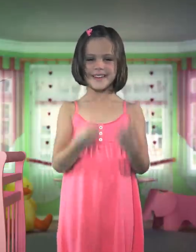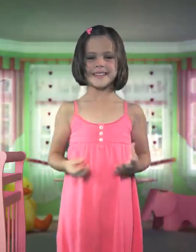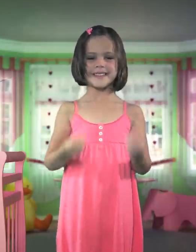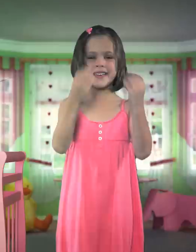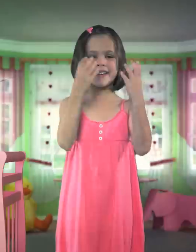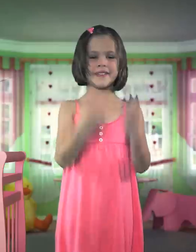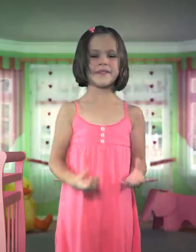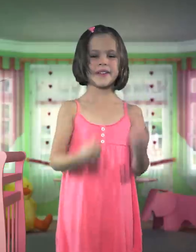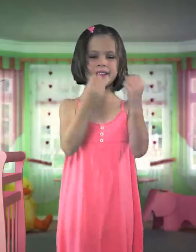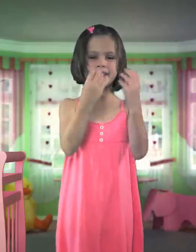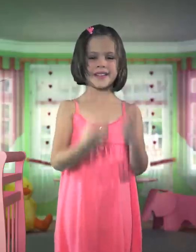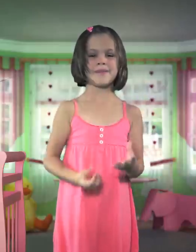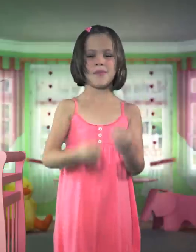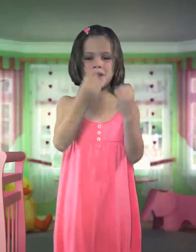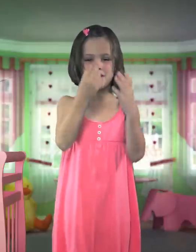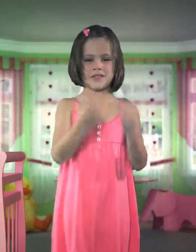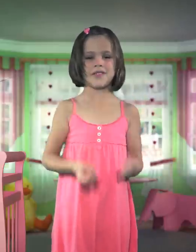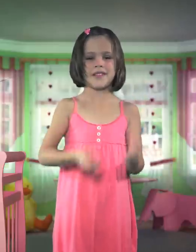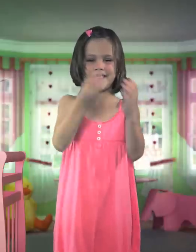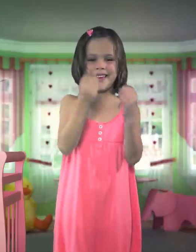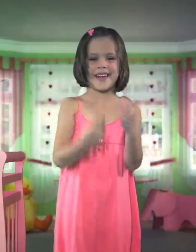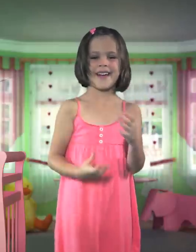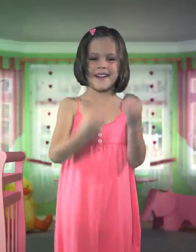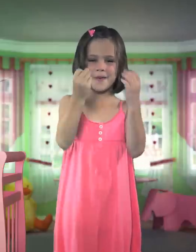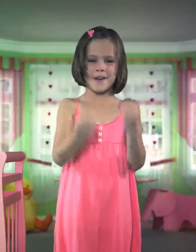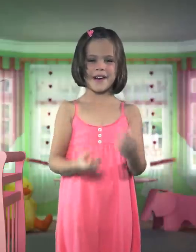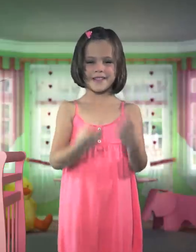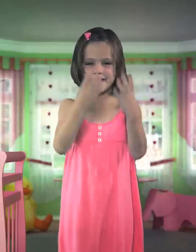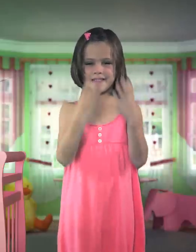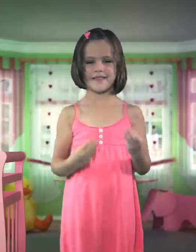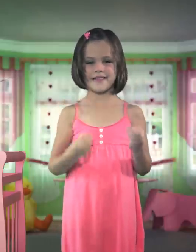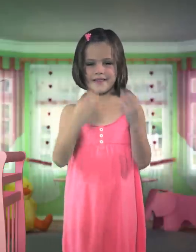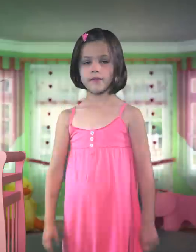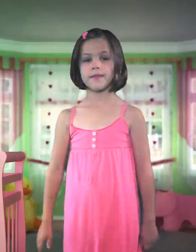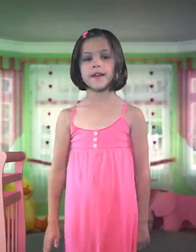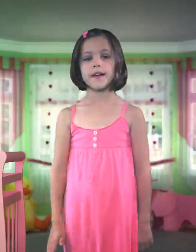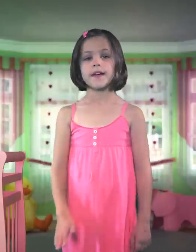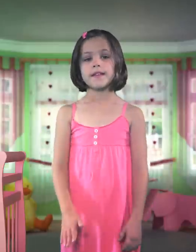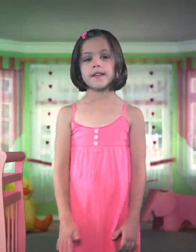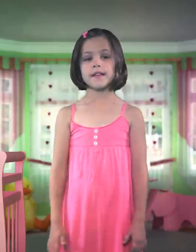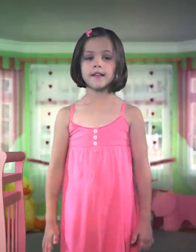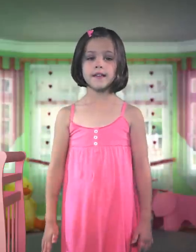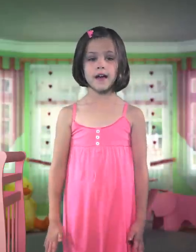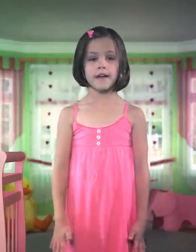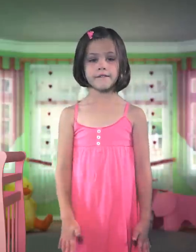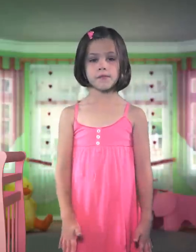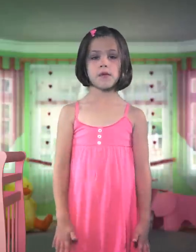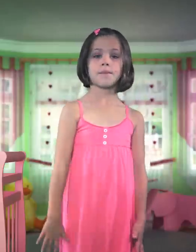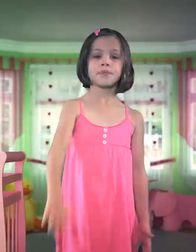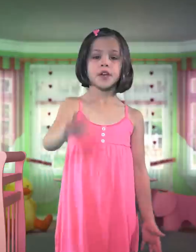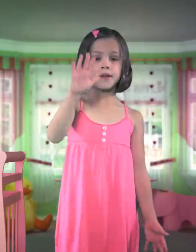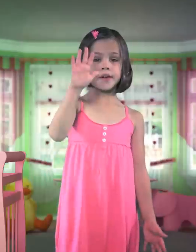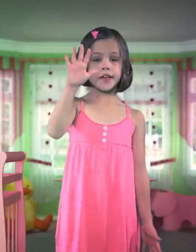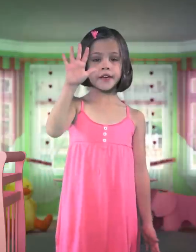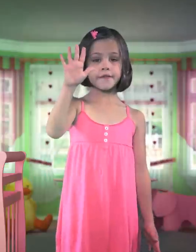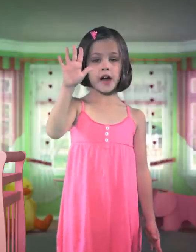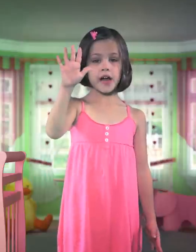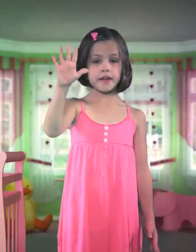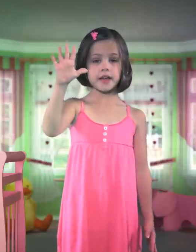Just think of feeling the moisture in the air. Wet. This is the sign for mom. You take your 5 hand